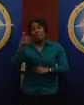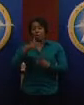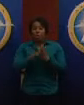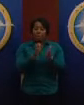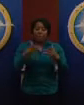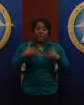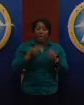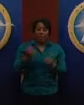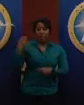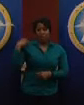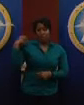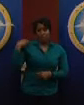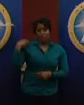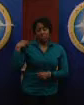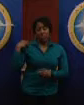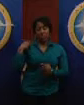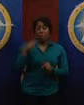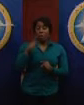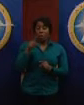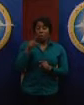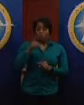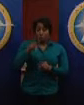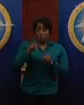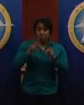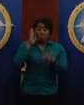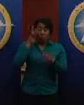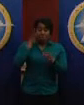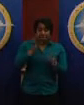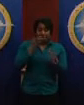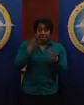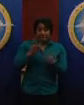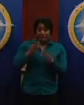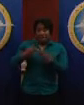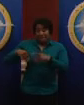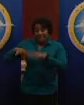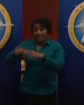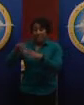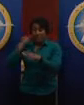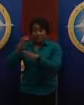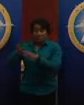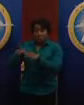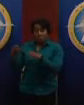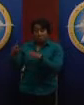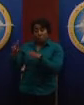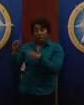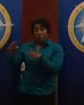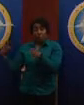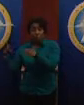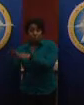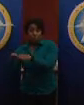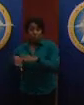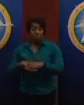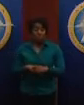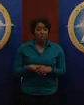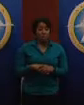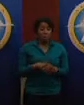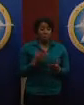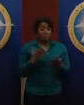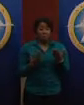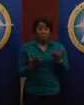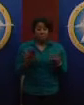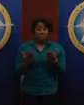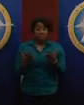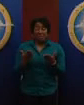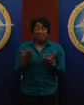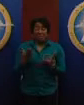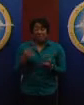a decision about campus status throughout the school year. So we could be in a situation where we say some students